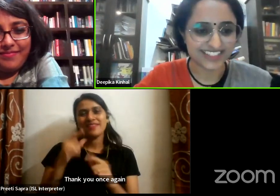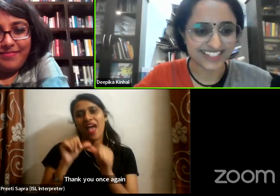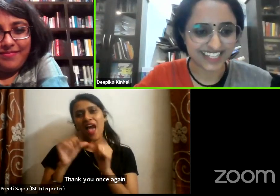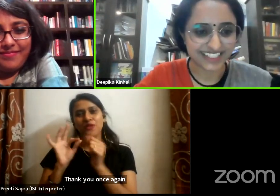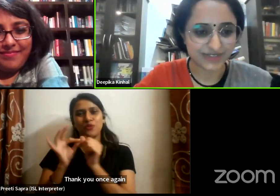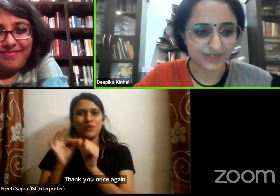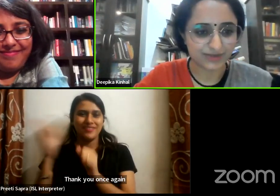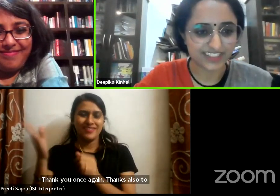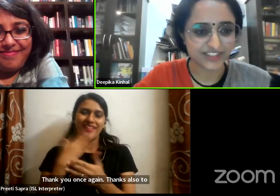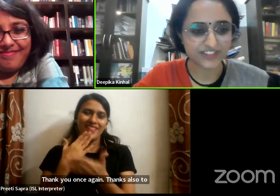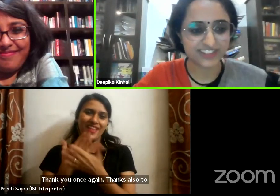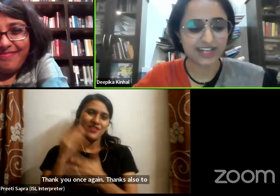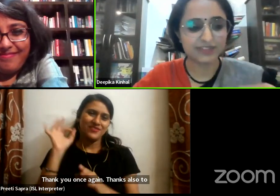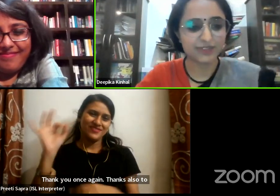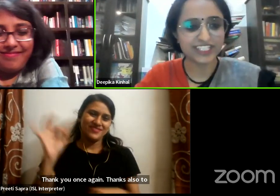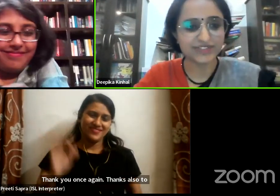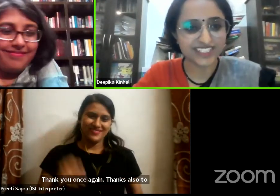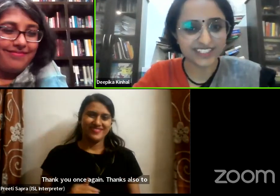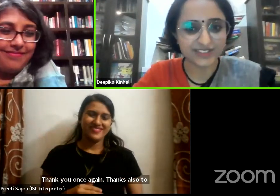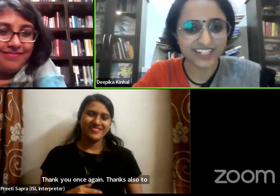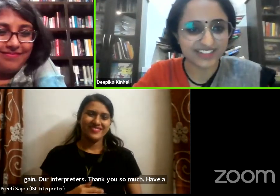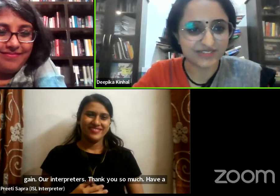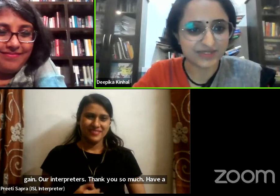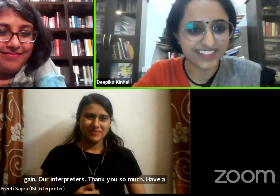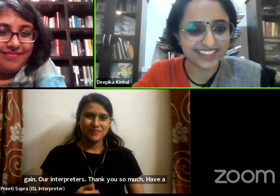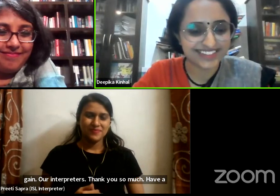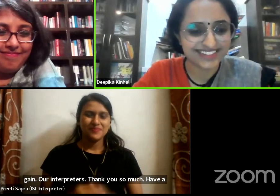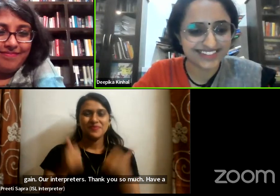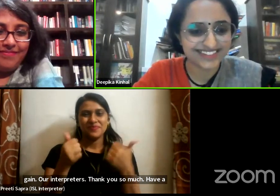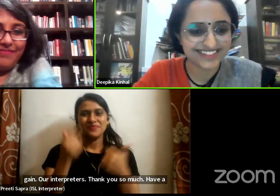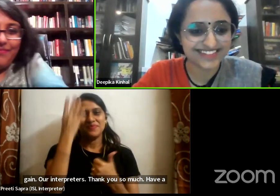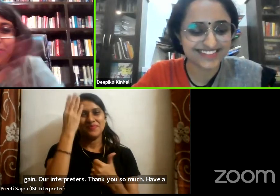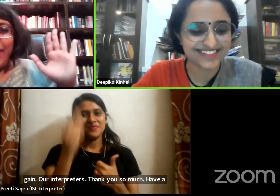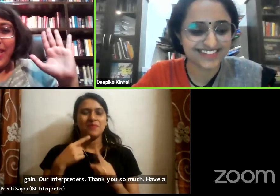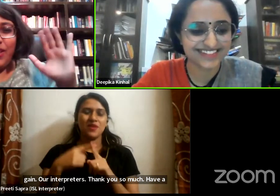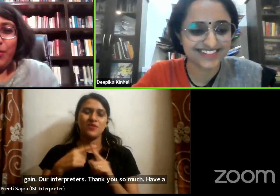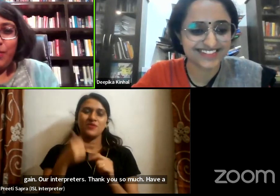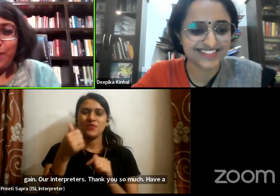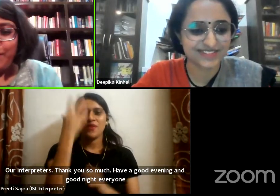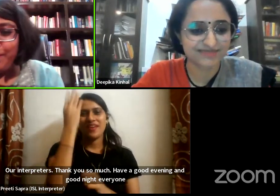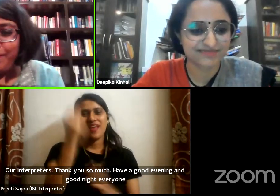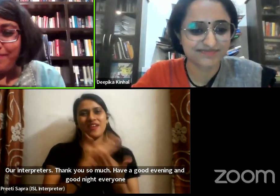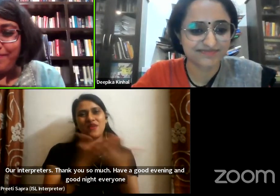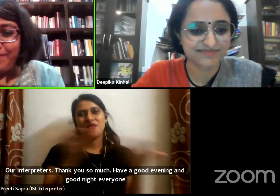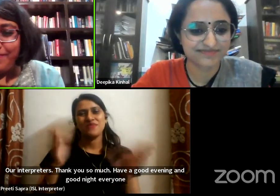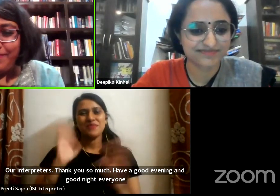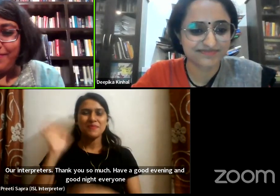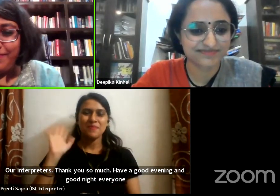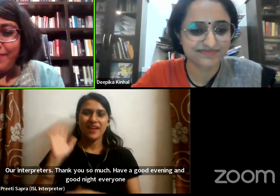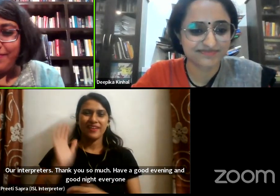our interpreters. Thank you so much. Have a good evening and good night, everyone. Thank you.